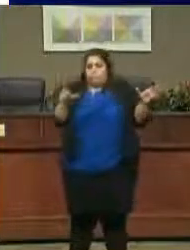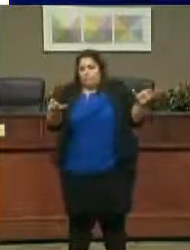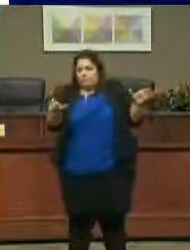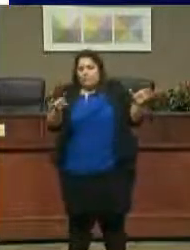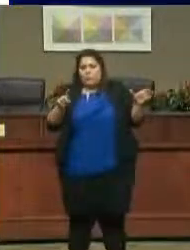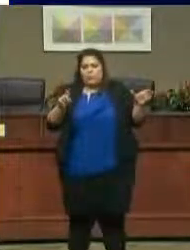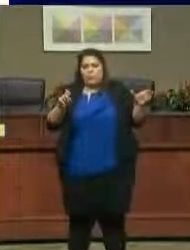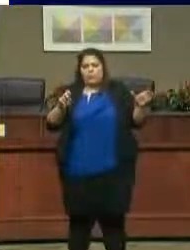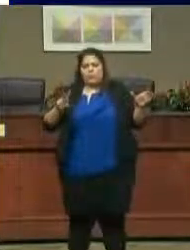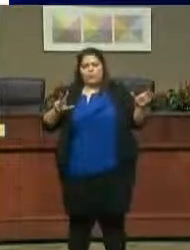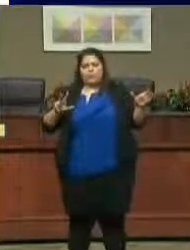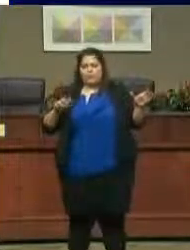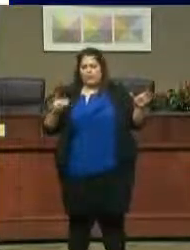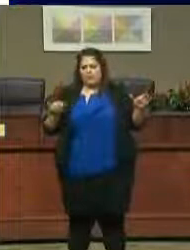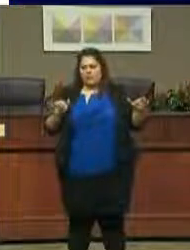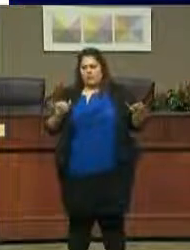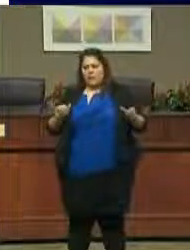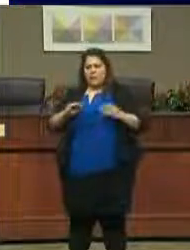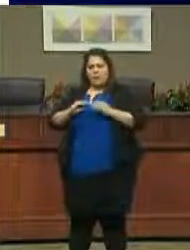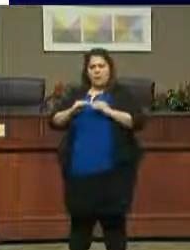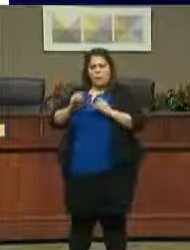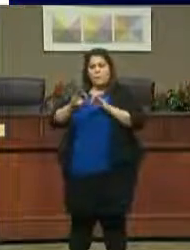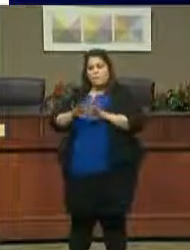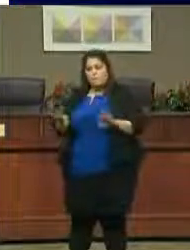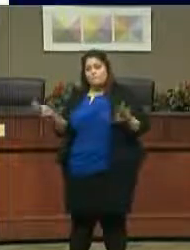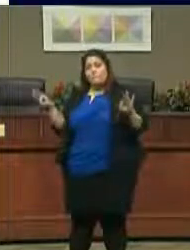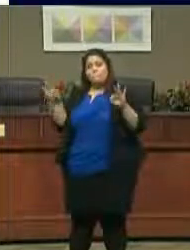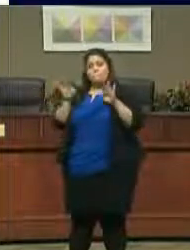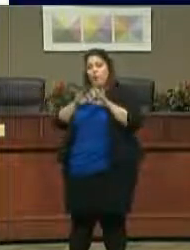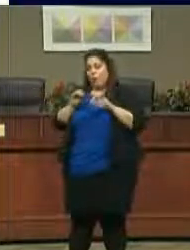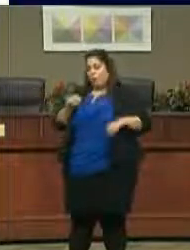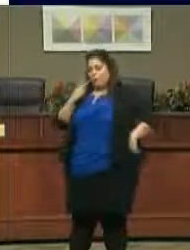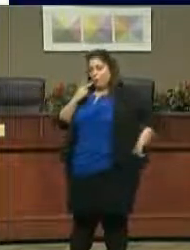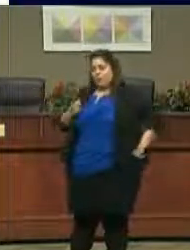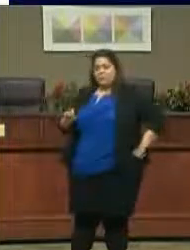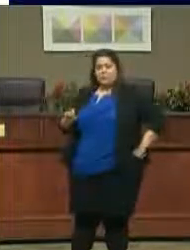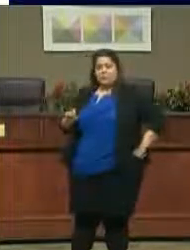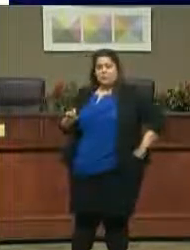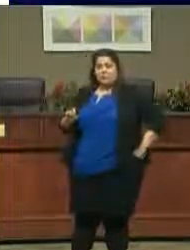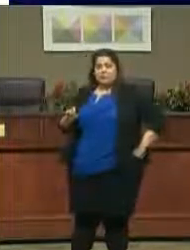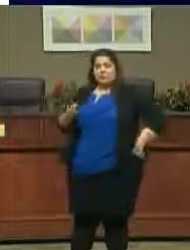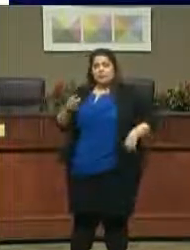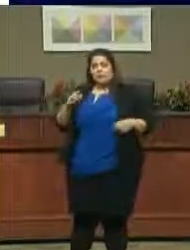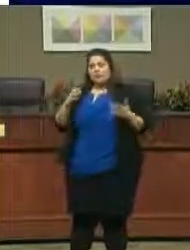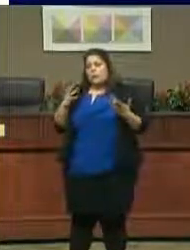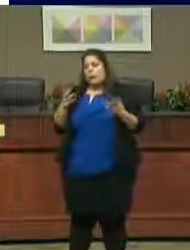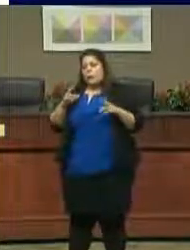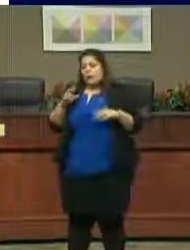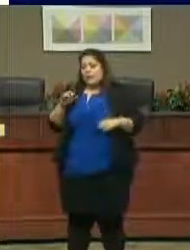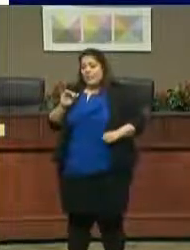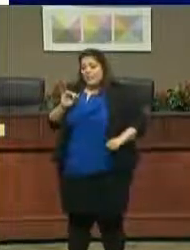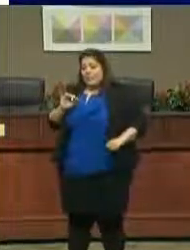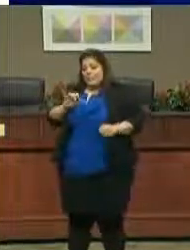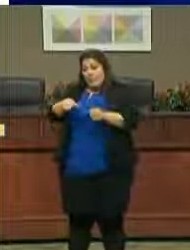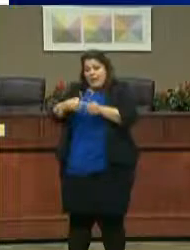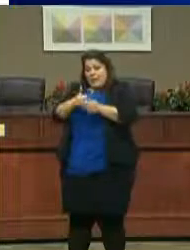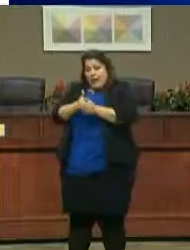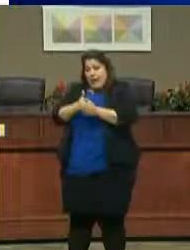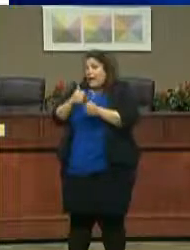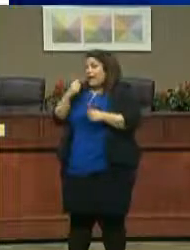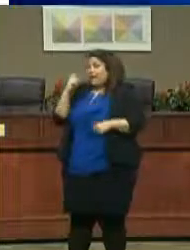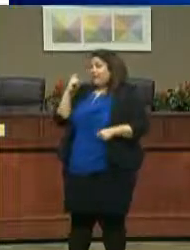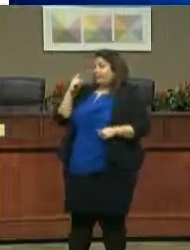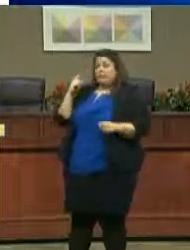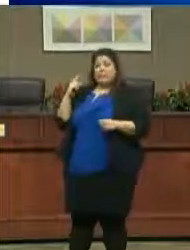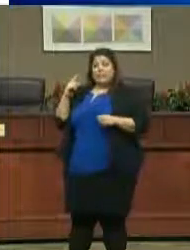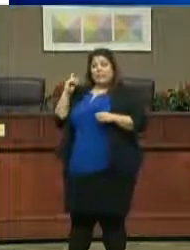an important number to watch. What are the underlying conditions that people who are dying are more